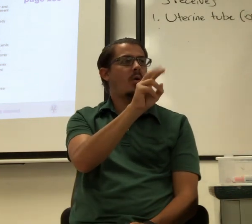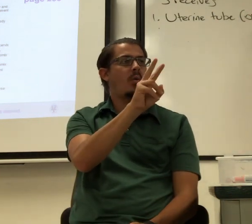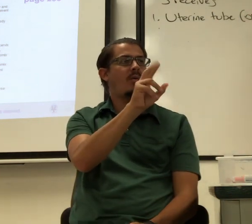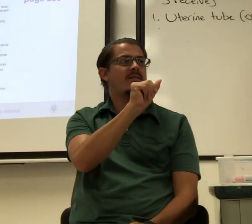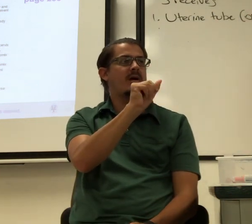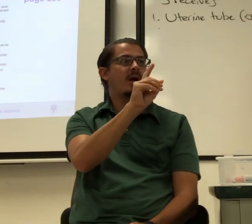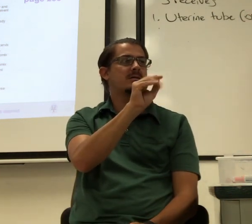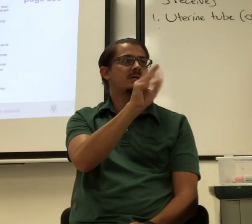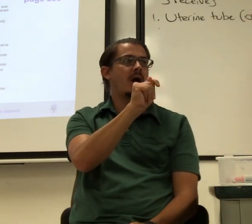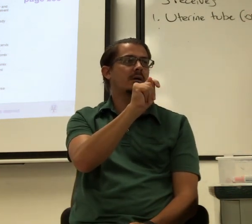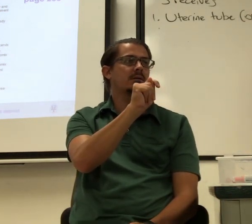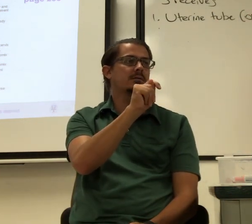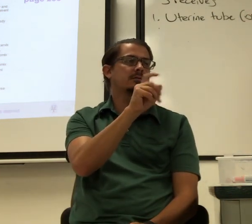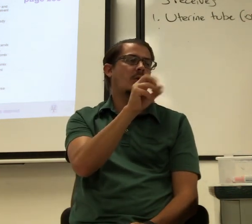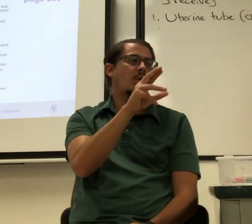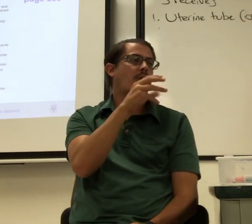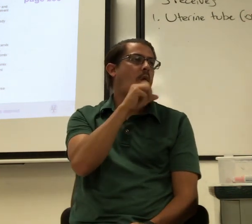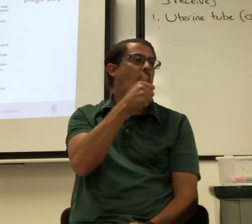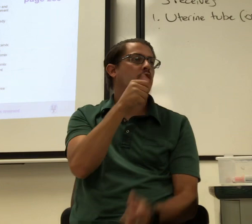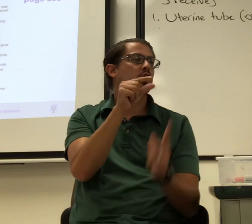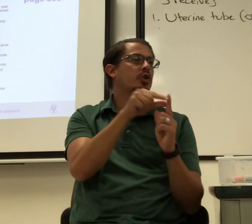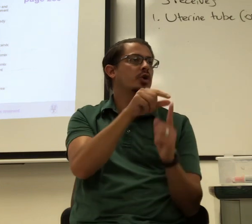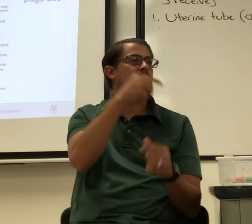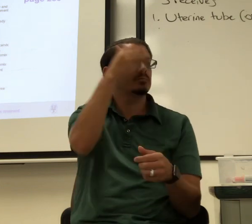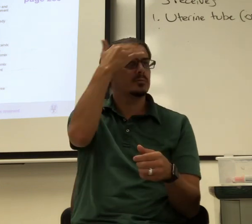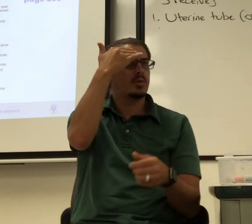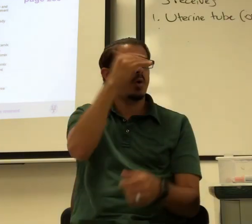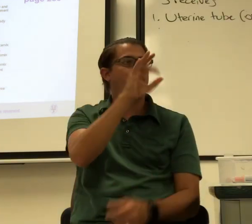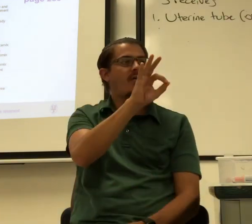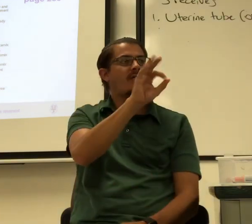or an older term, fallopian tube.